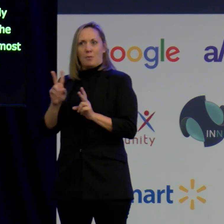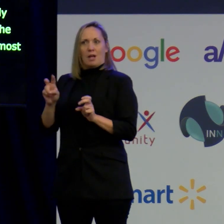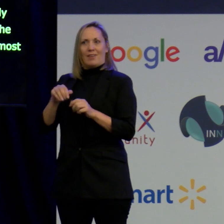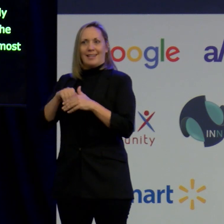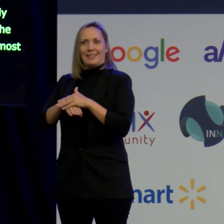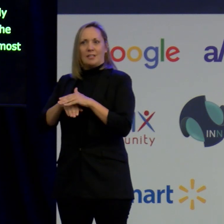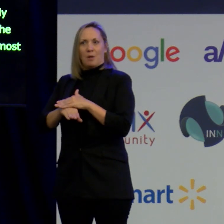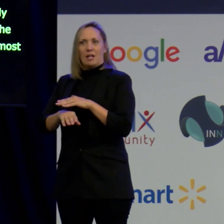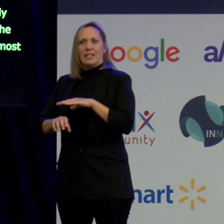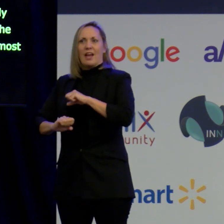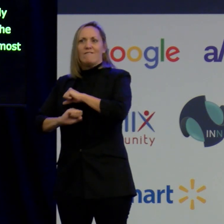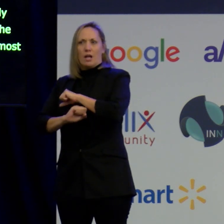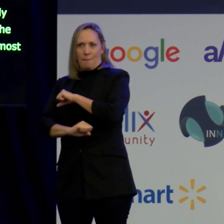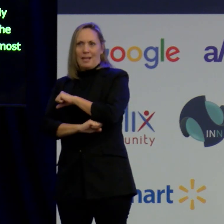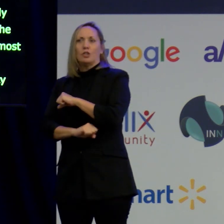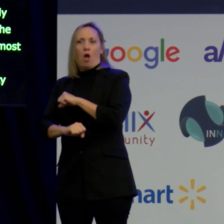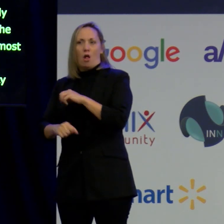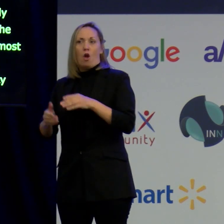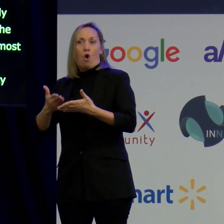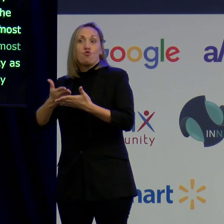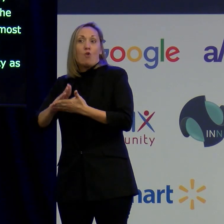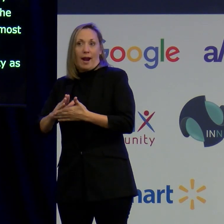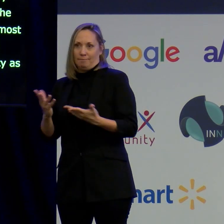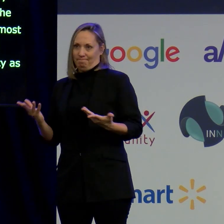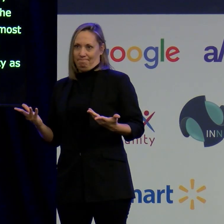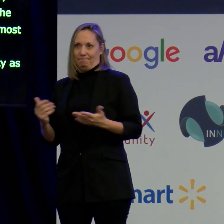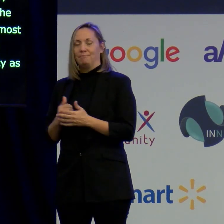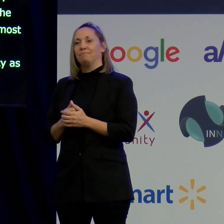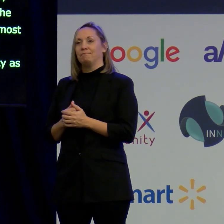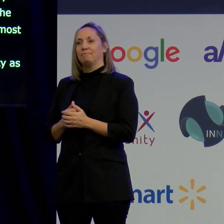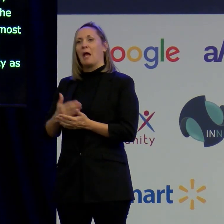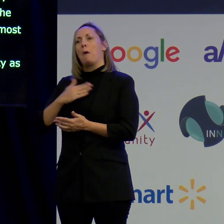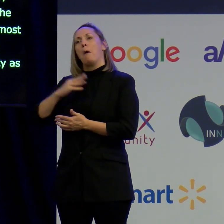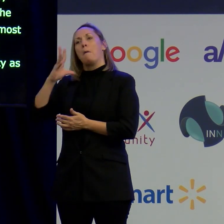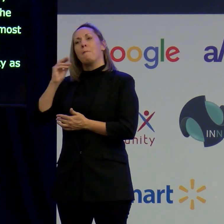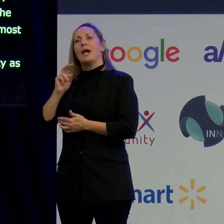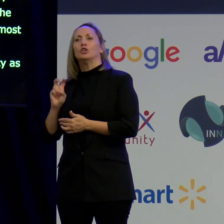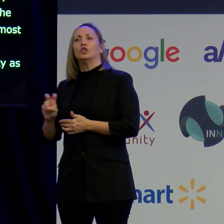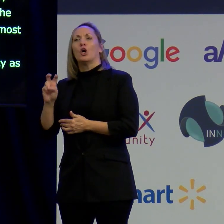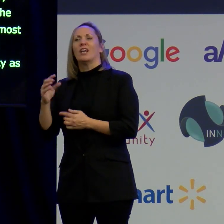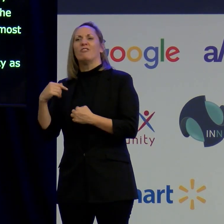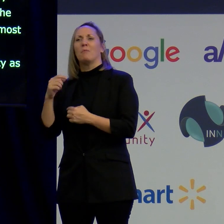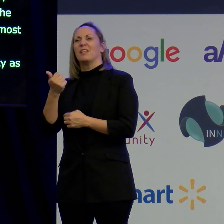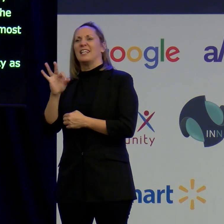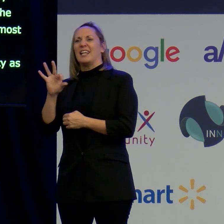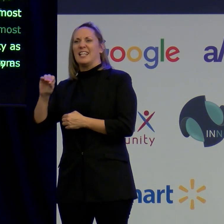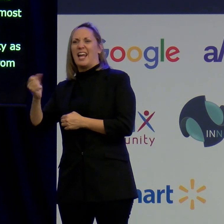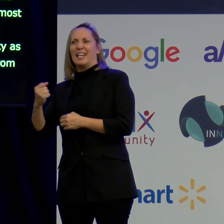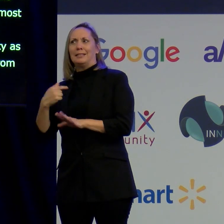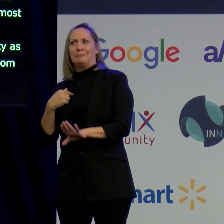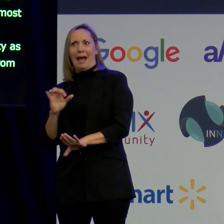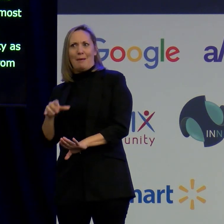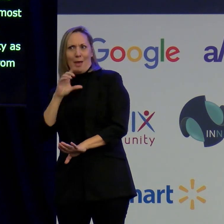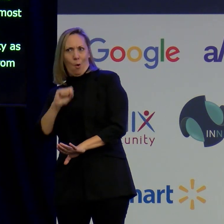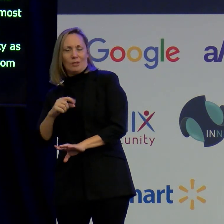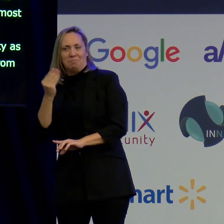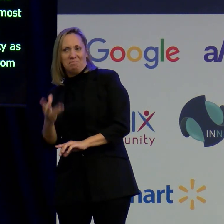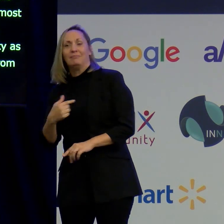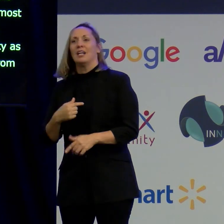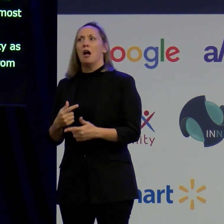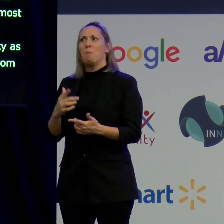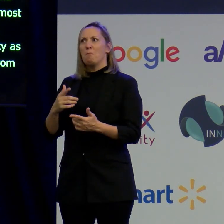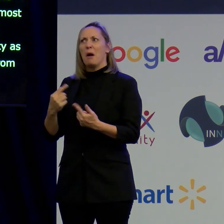a fundamental right? My journey from the late 90s, I am that old, folks, has been